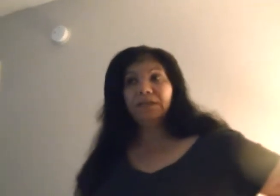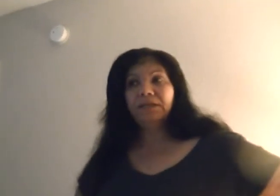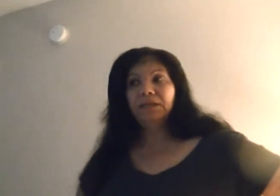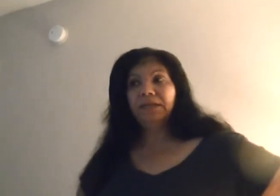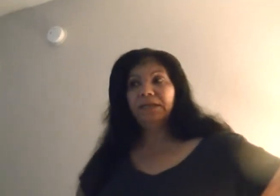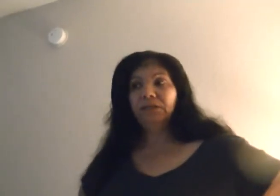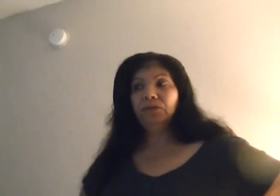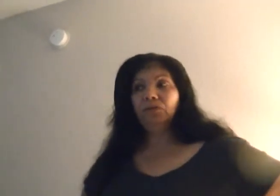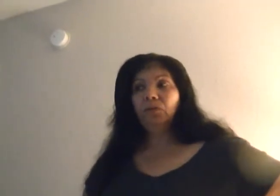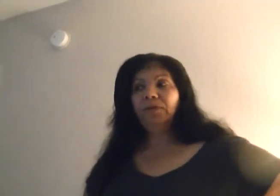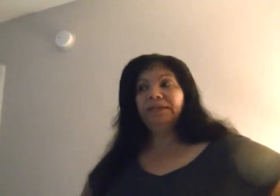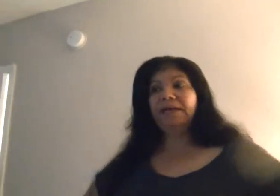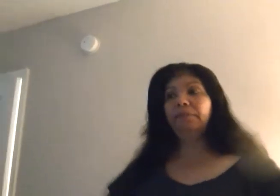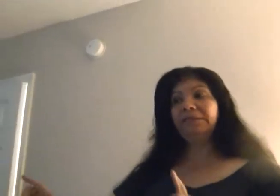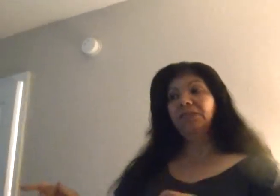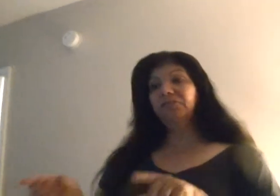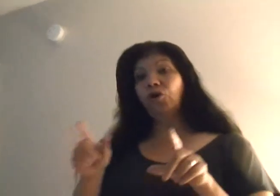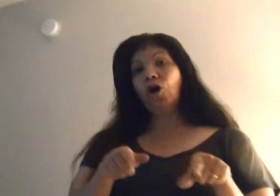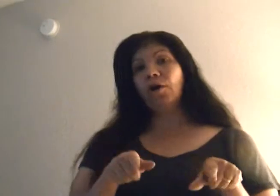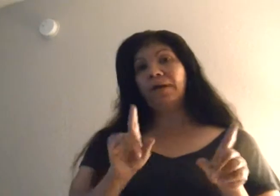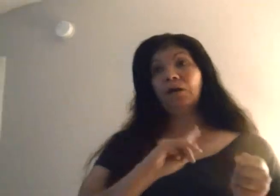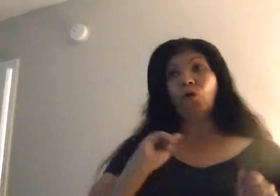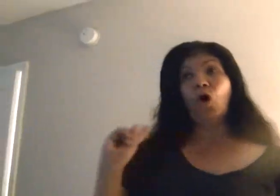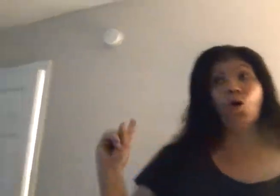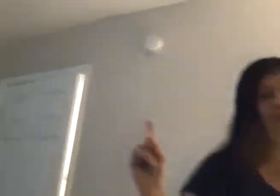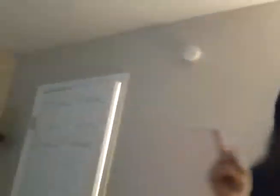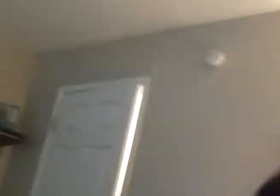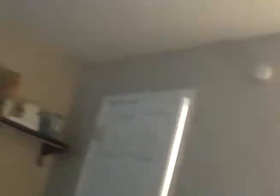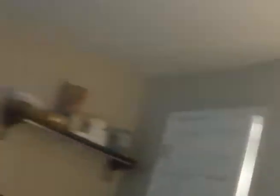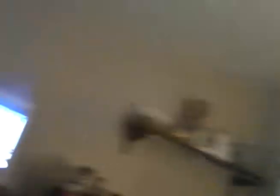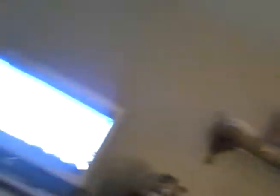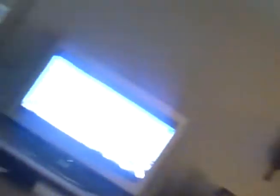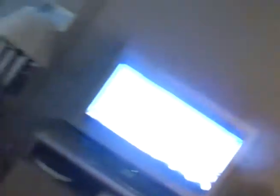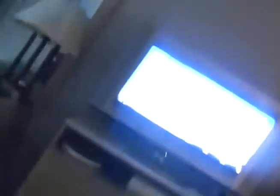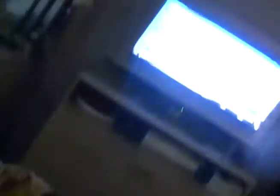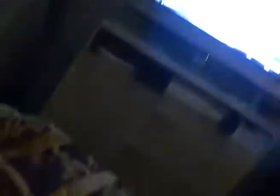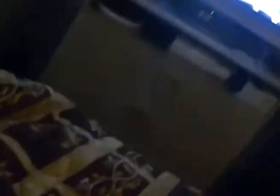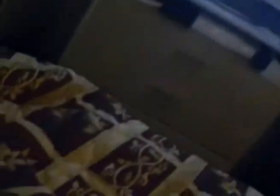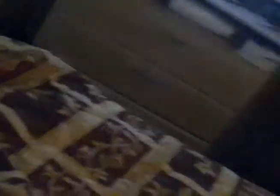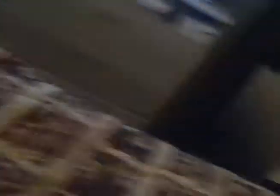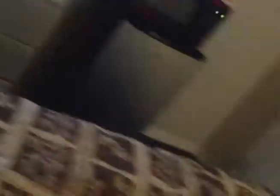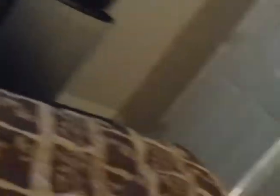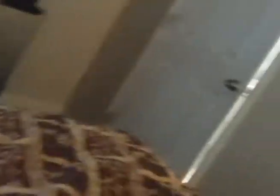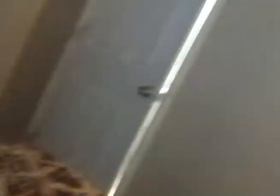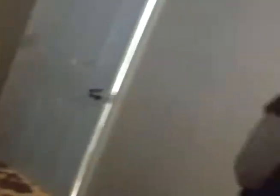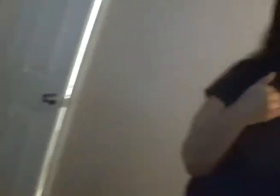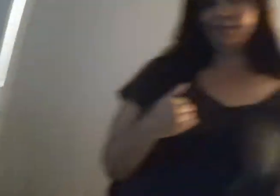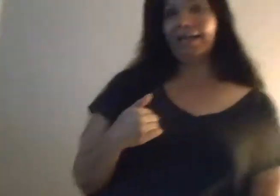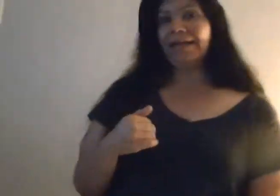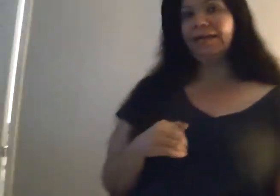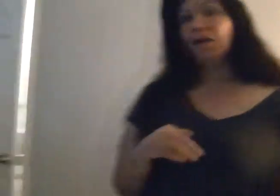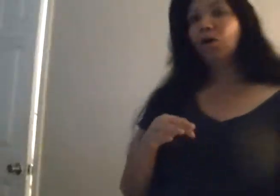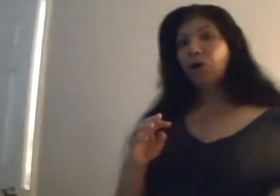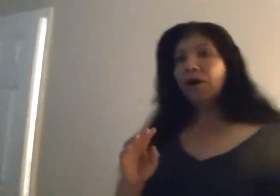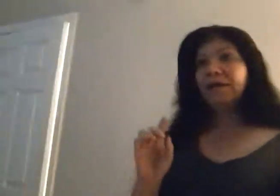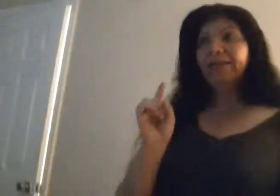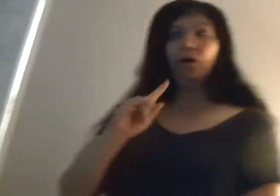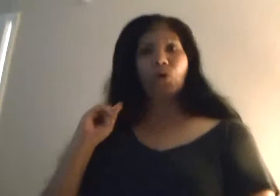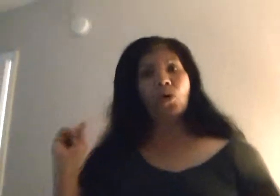it is, what the enemy does for harm, God will always turn around for His glory. Well, that's what he's doing. That's why I say, God will always